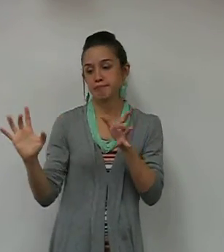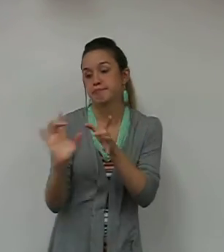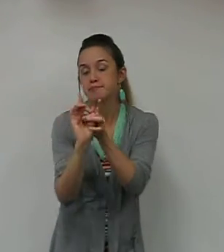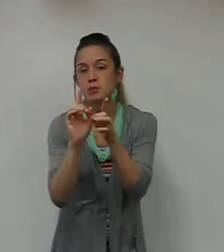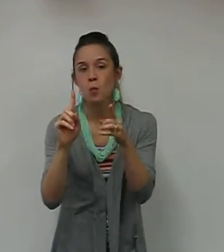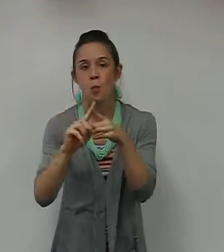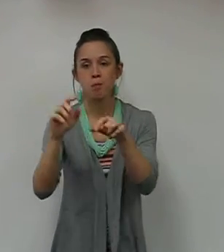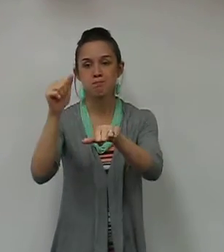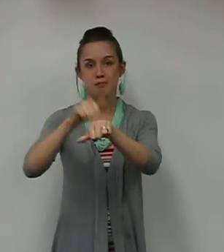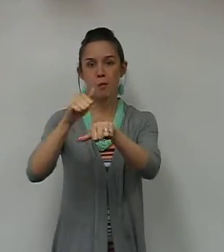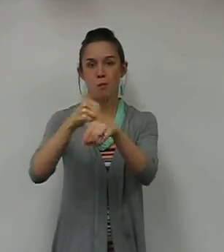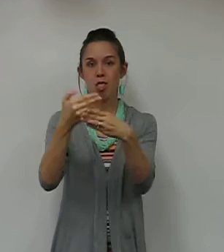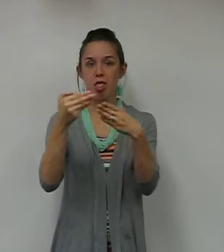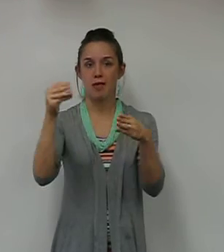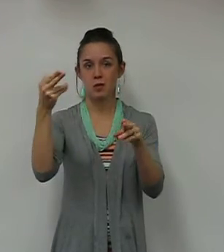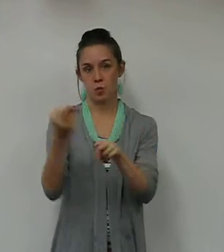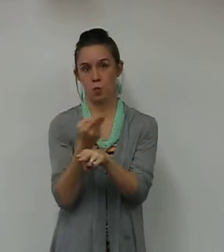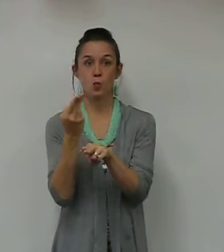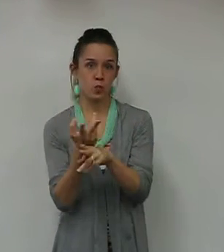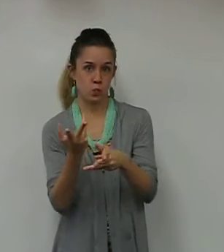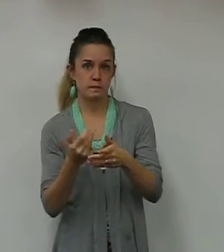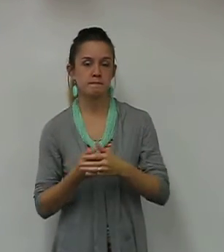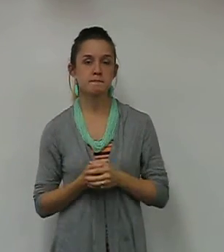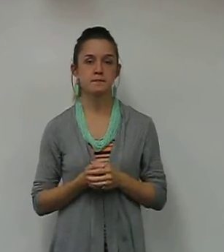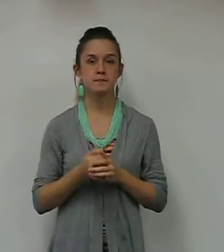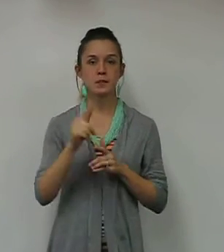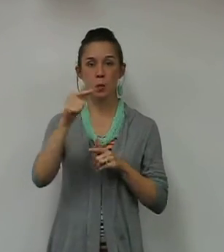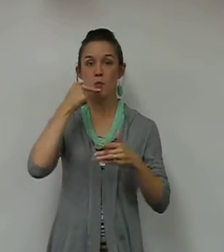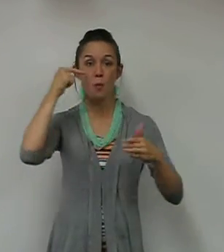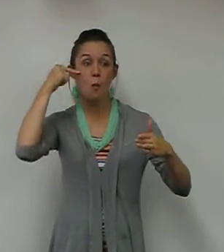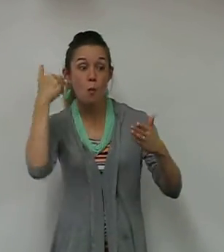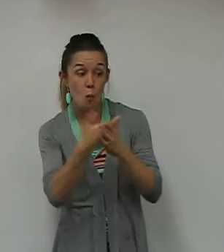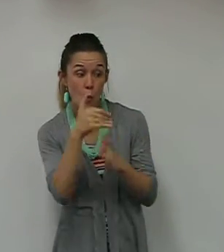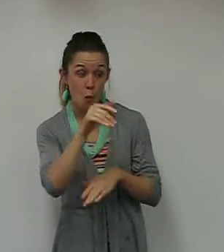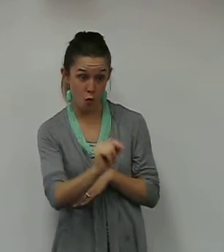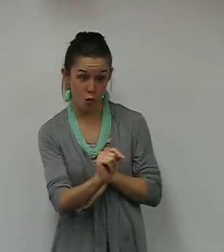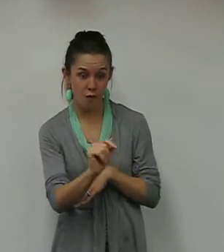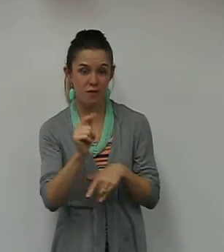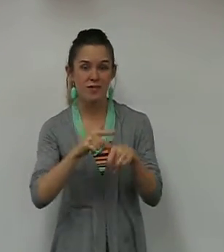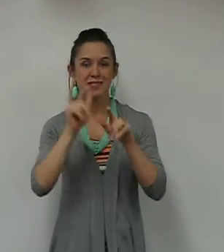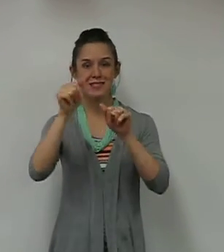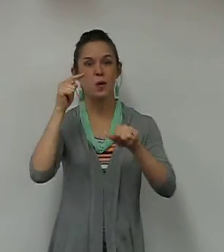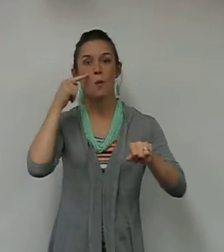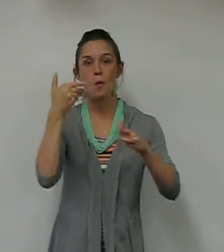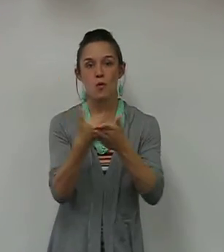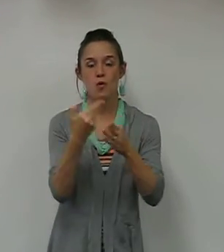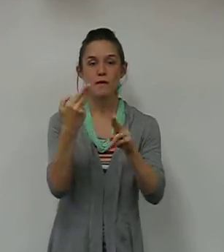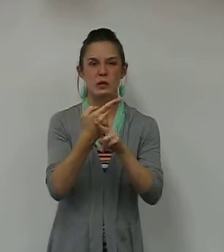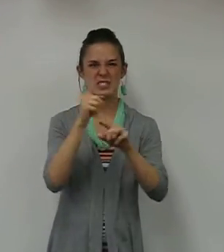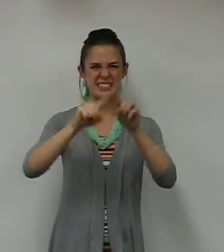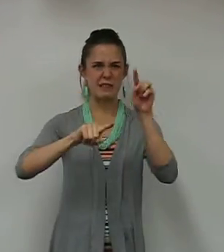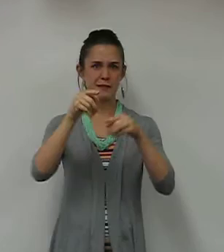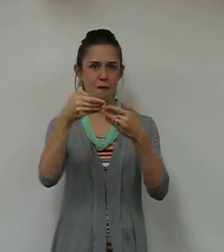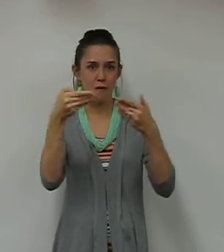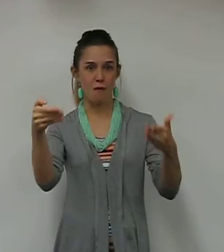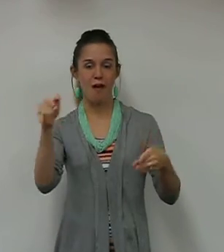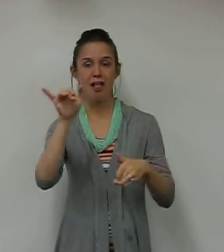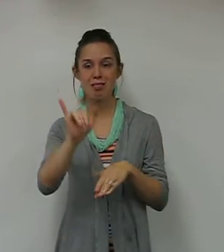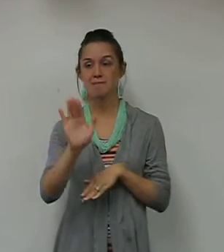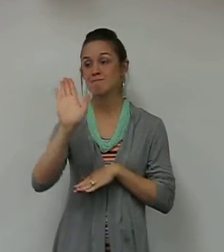concrete items that they're using. So when you say prove it, then they can prove it with manipulatives. That is their proof. That